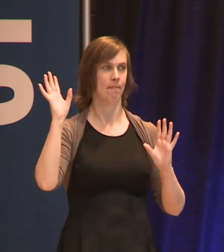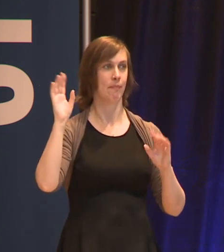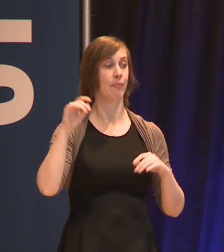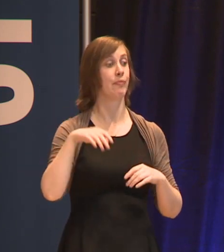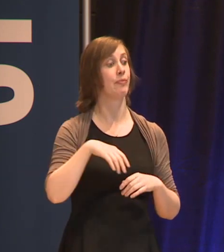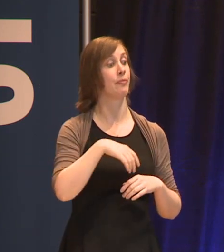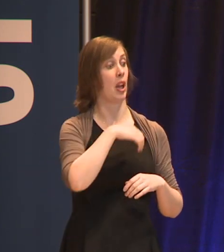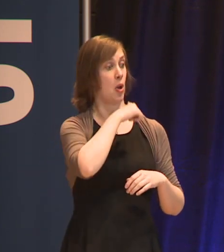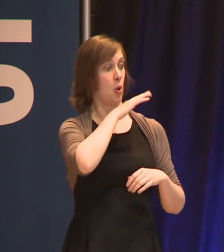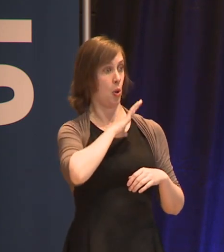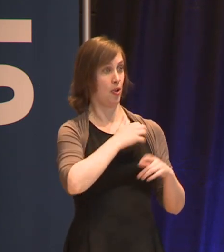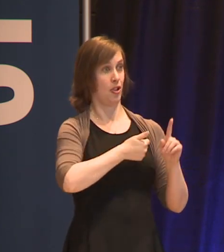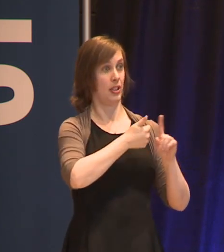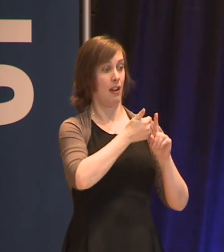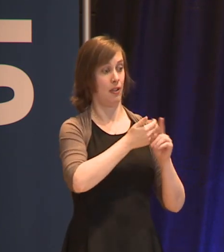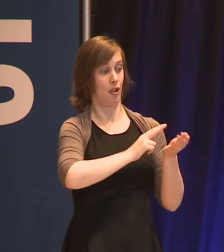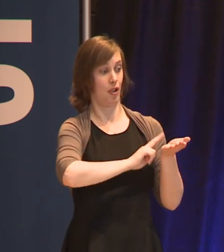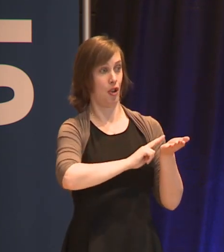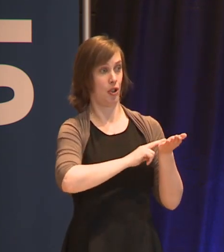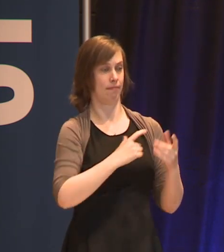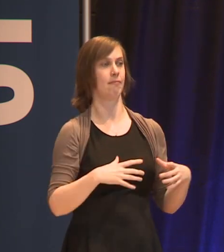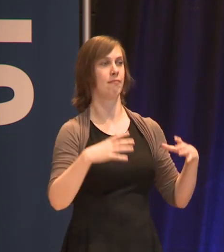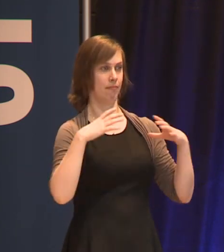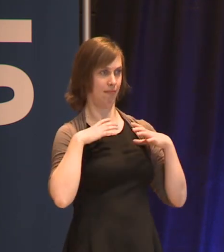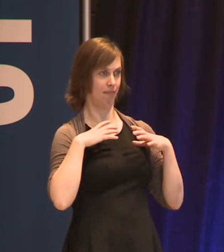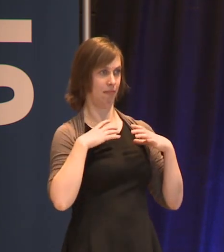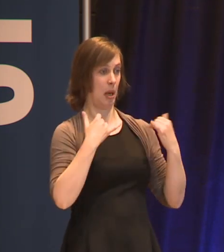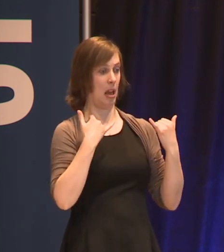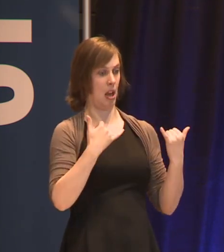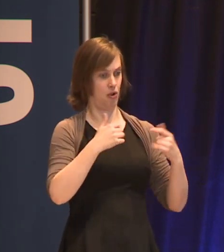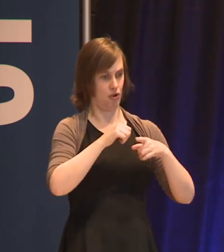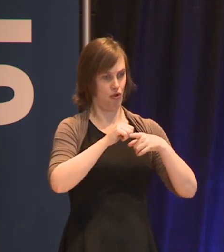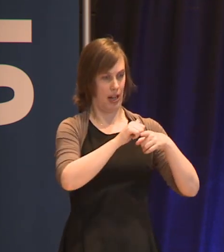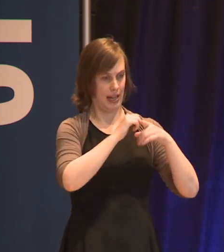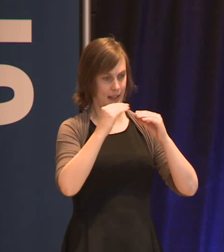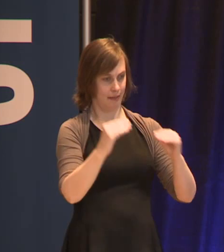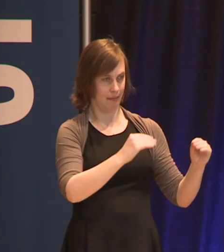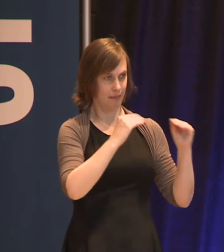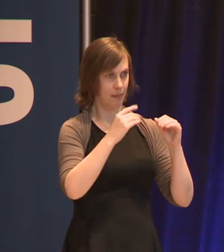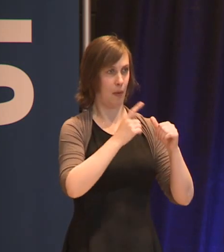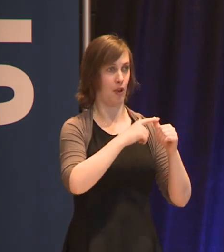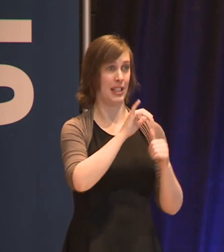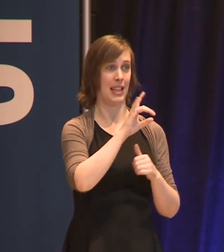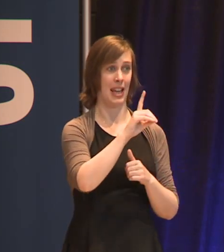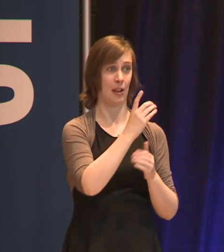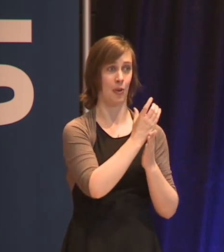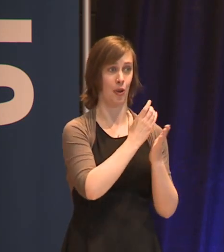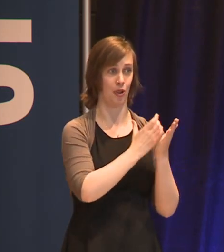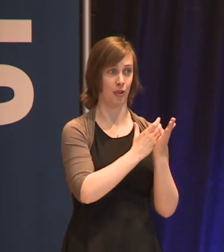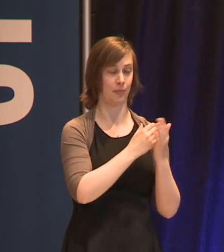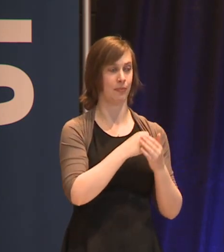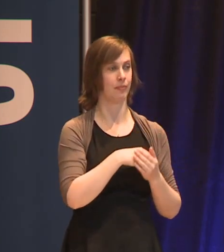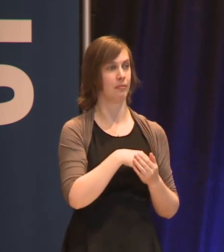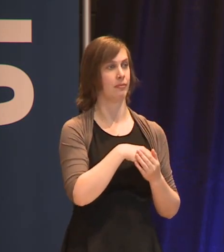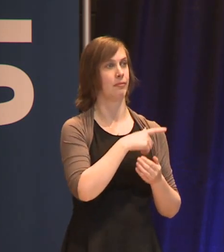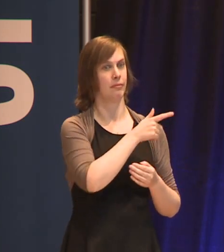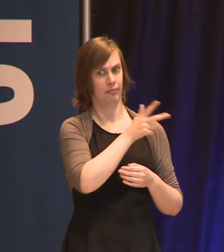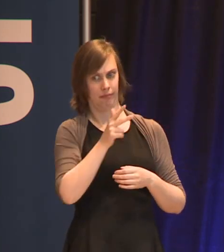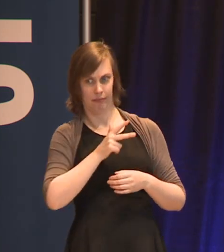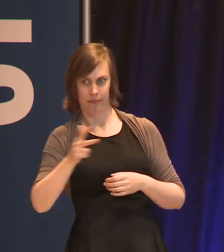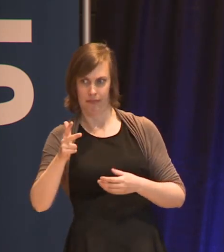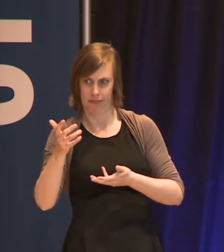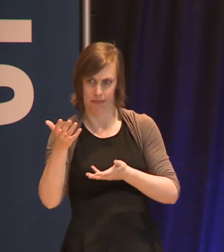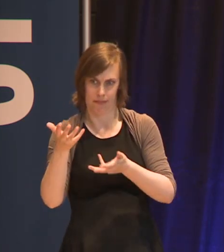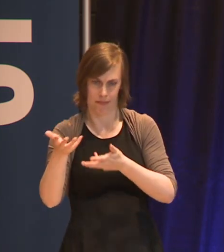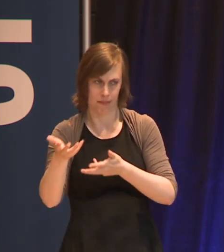trainer for the Canadian Red Cross first aid courses. If it was not for her commitment to lifelong